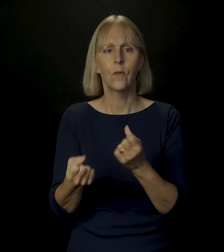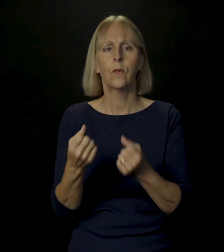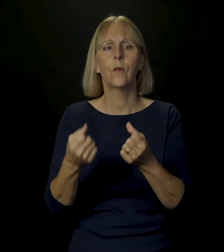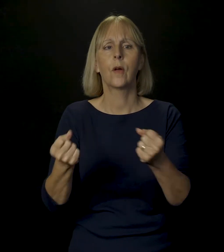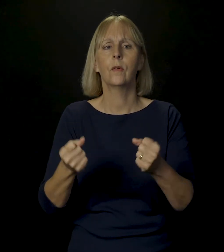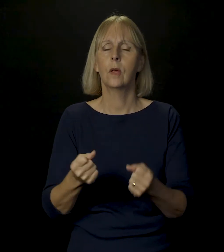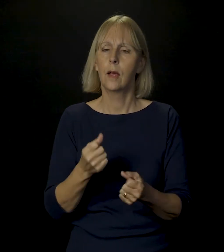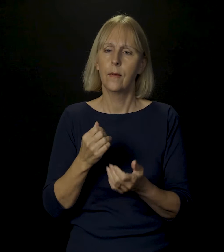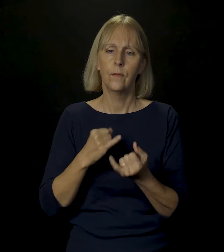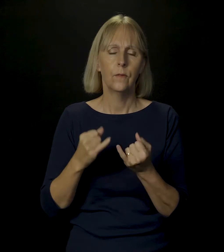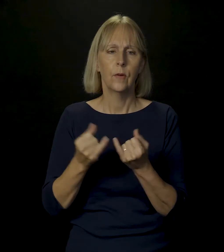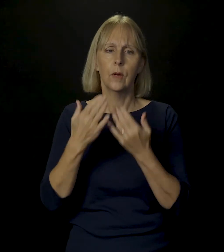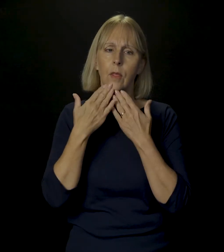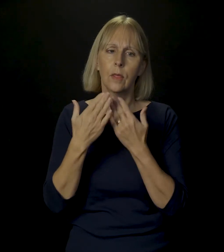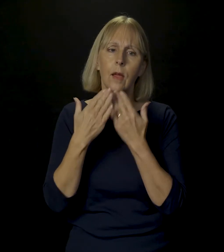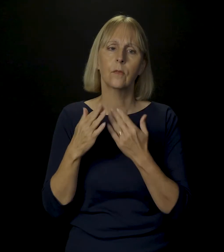So grateful